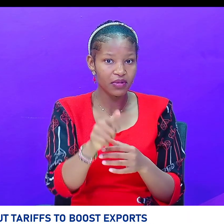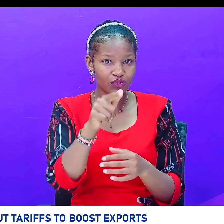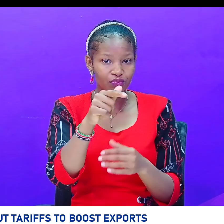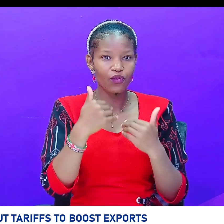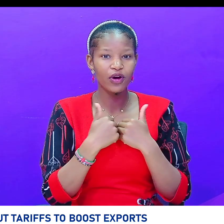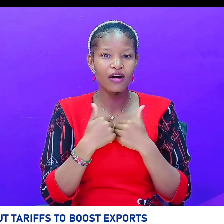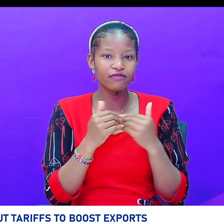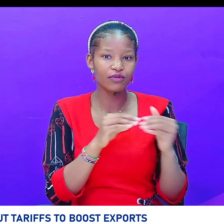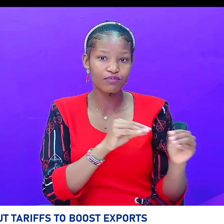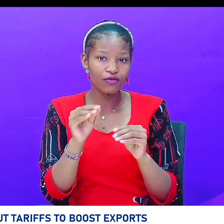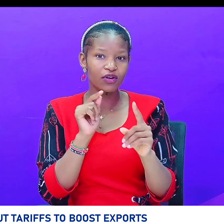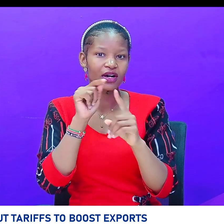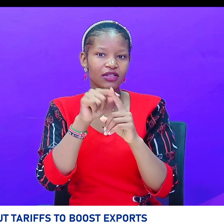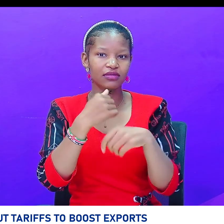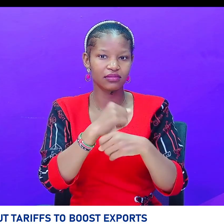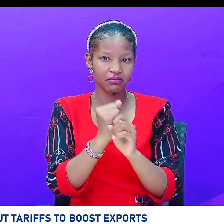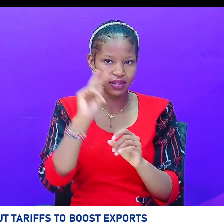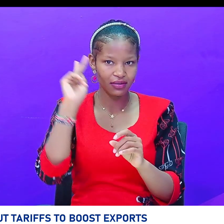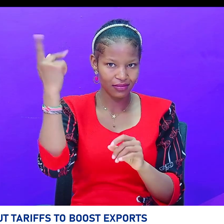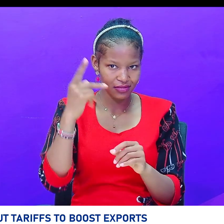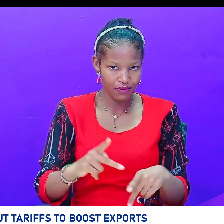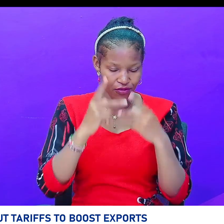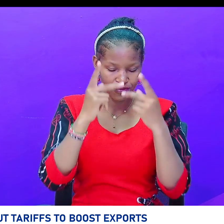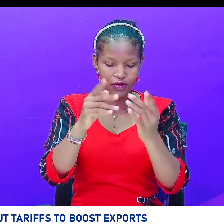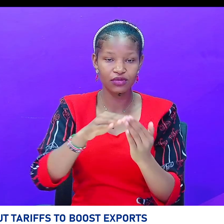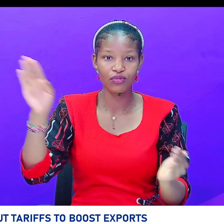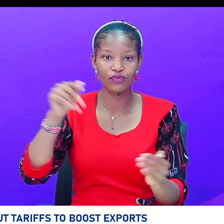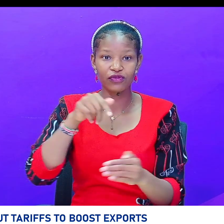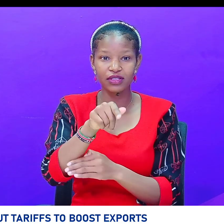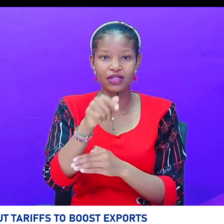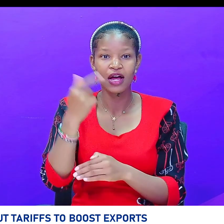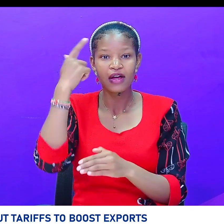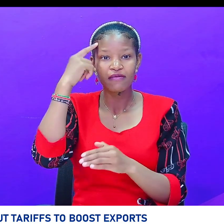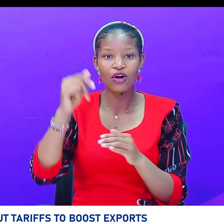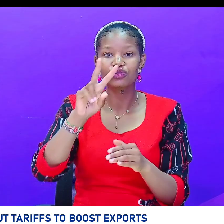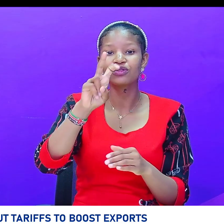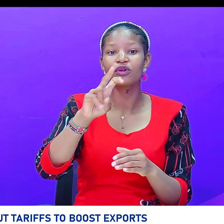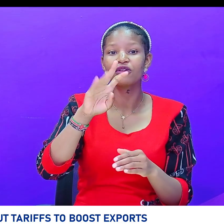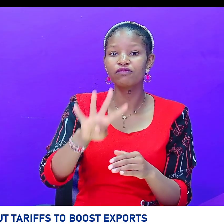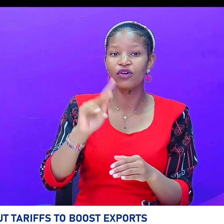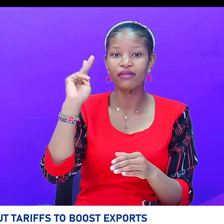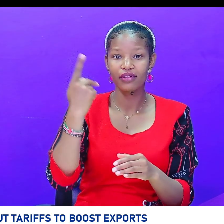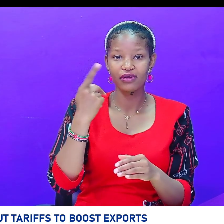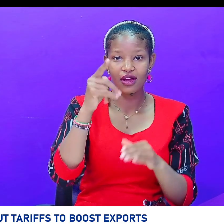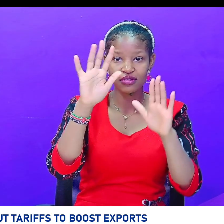The move aims to make Kenyan produce more competitive in the Chinese market.